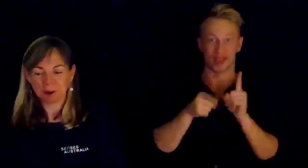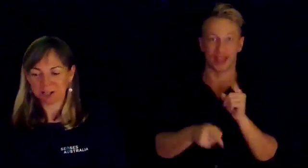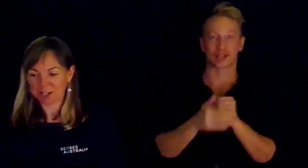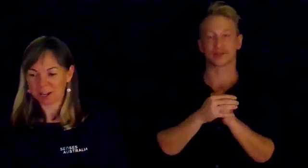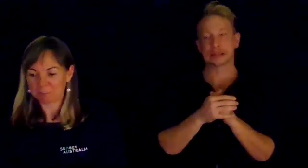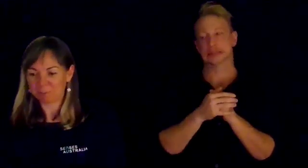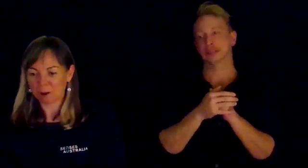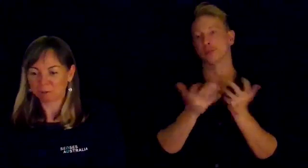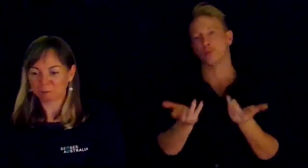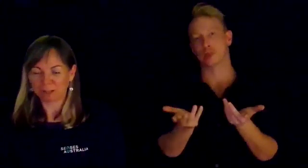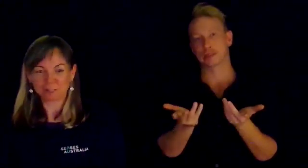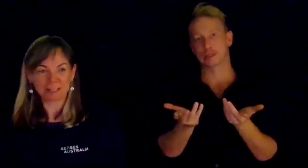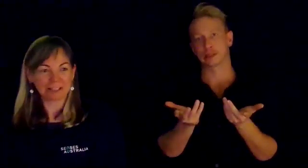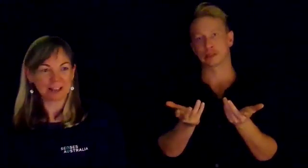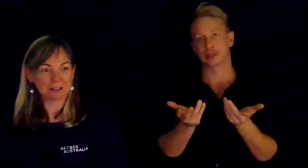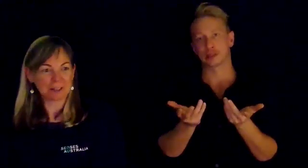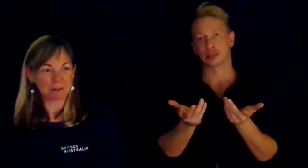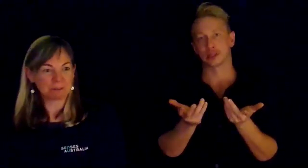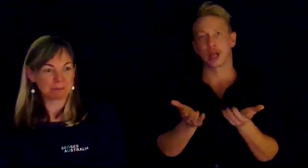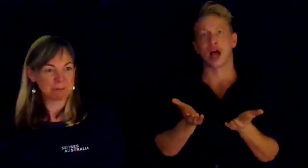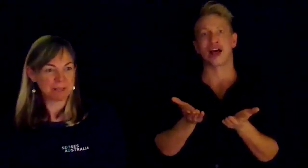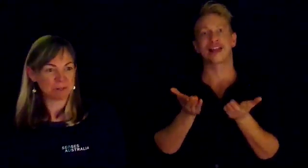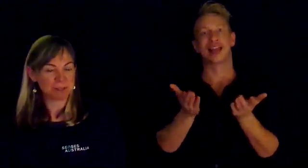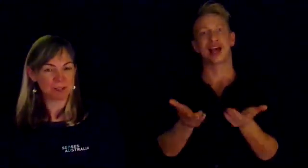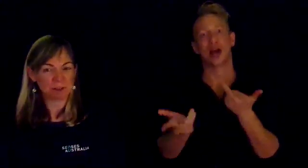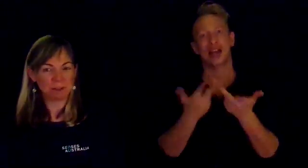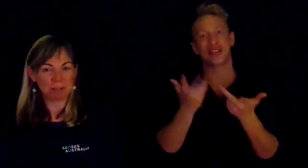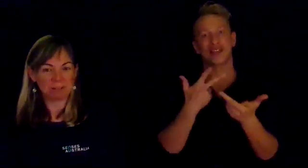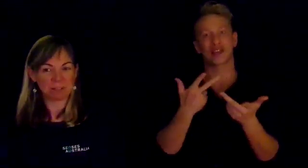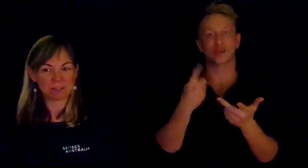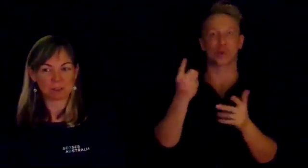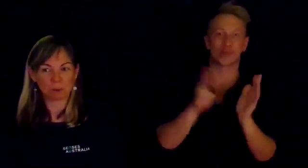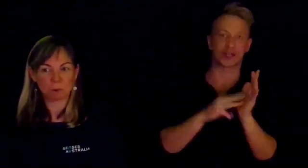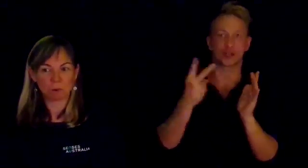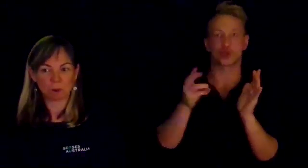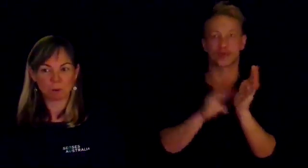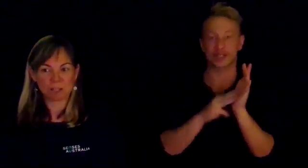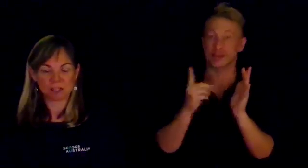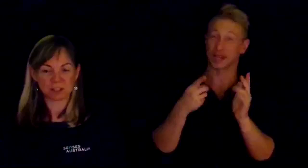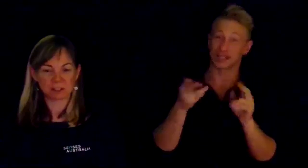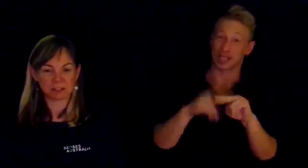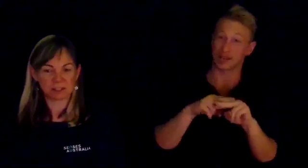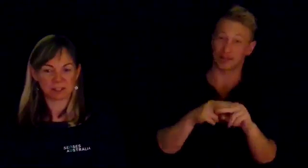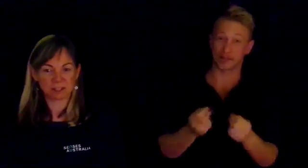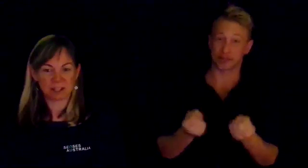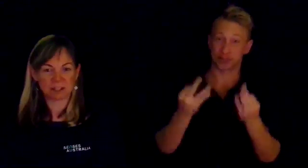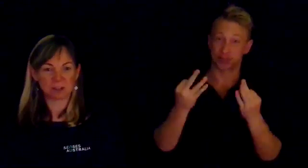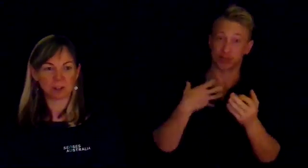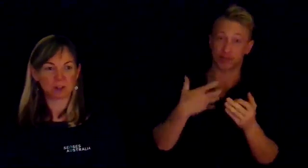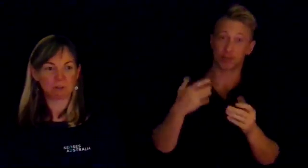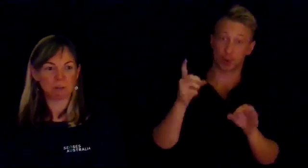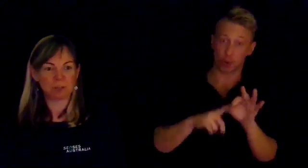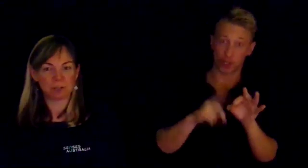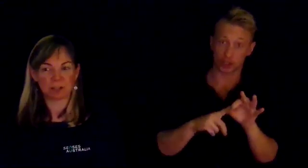Well, we might, I'll allow another minute or so, but if there's no more questions,